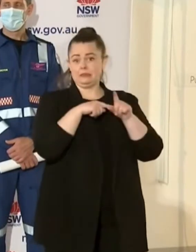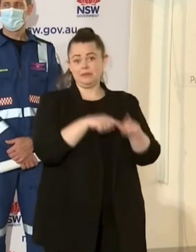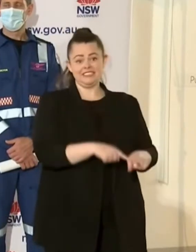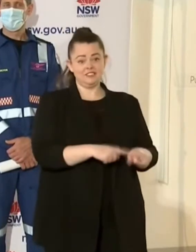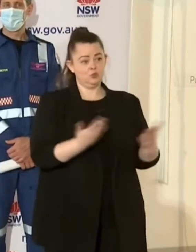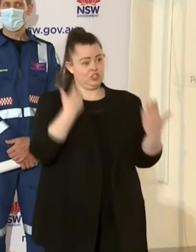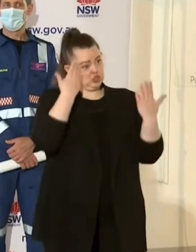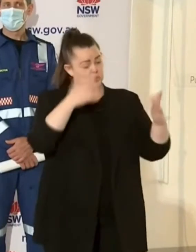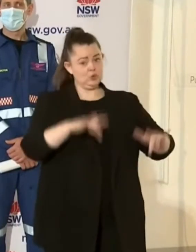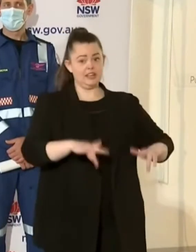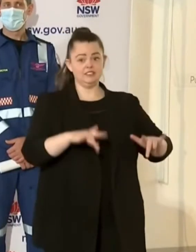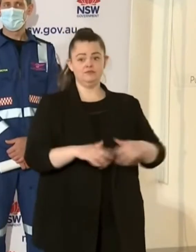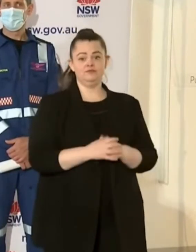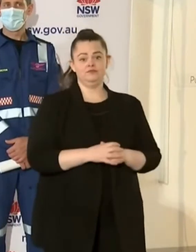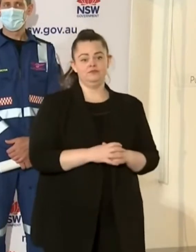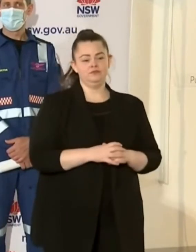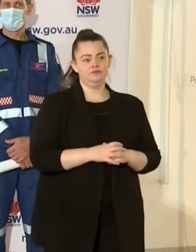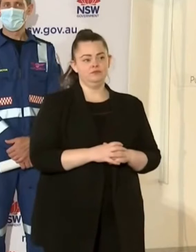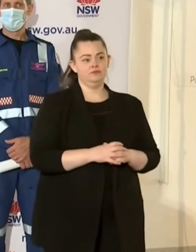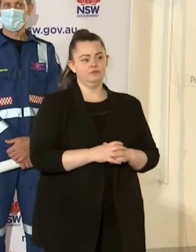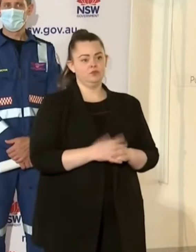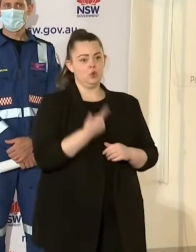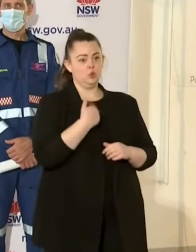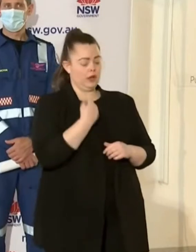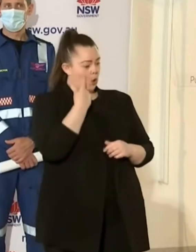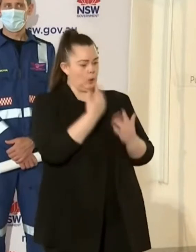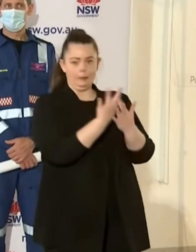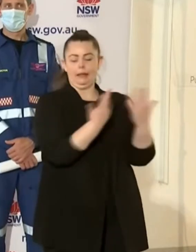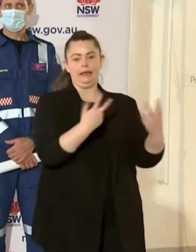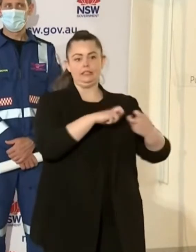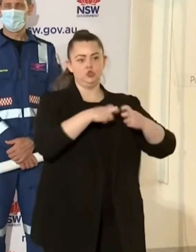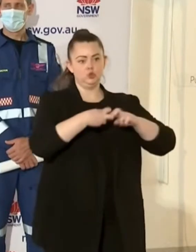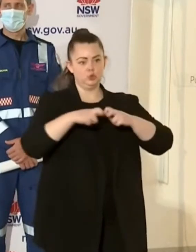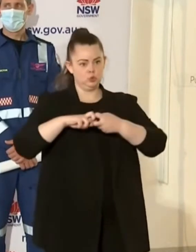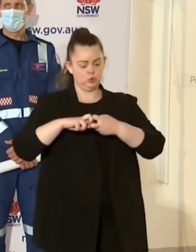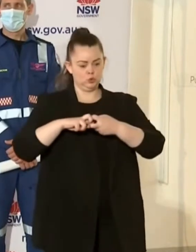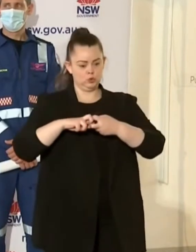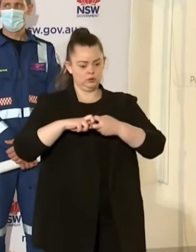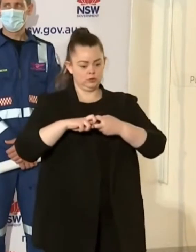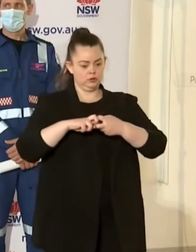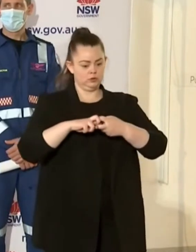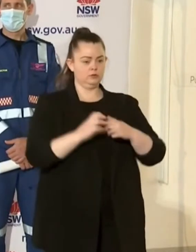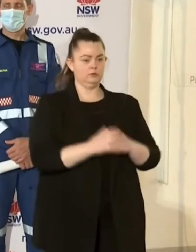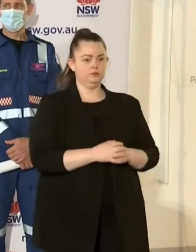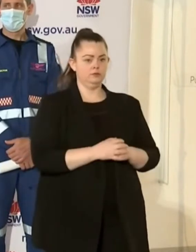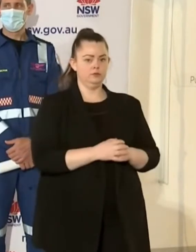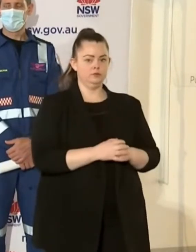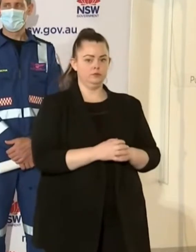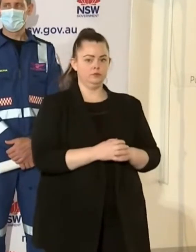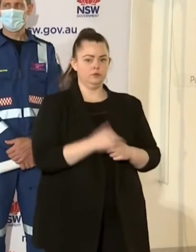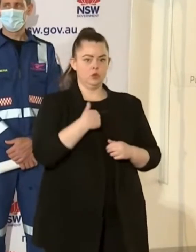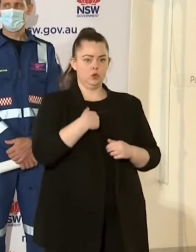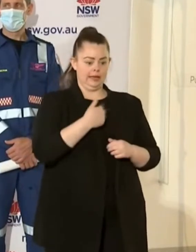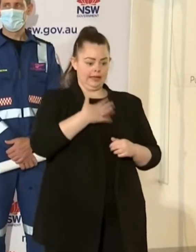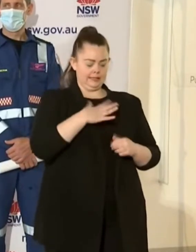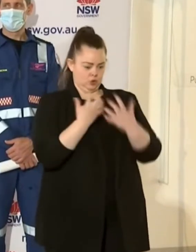issues, one of the issues that we are reflecting on at the moment is what parts of what we put in place